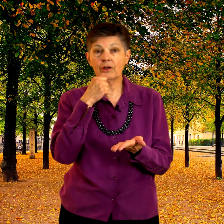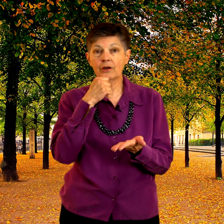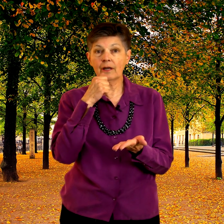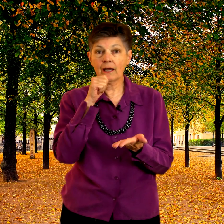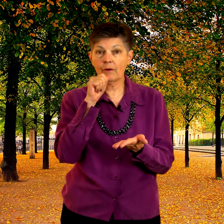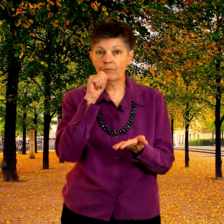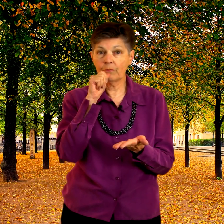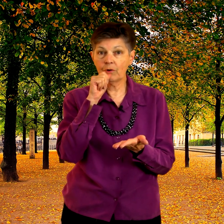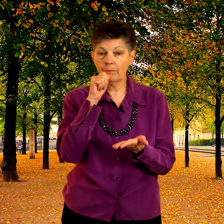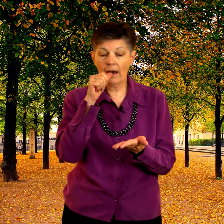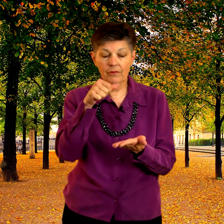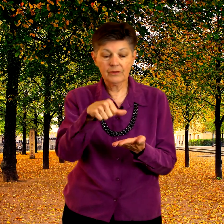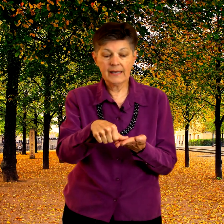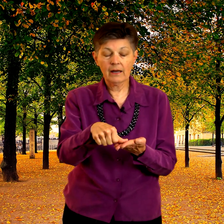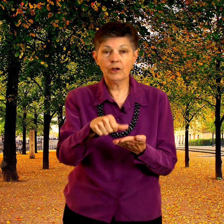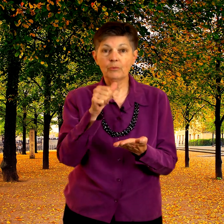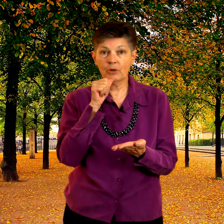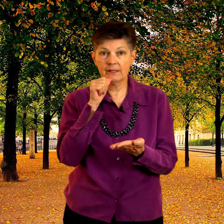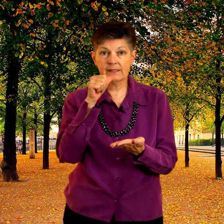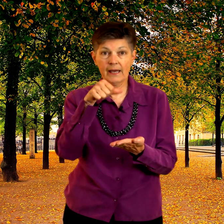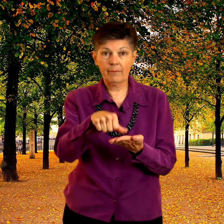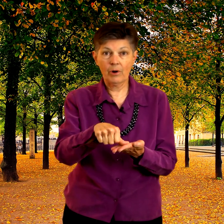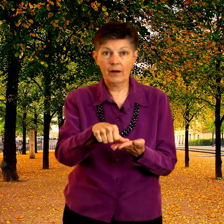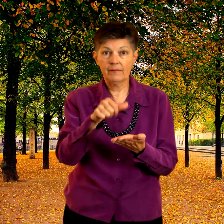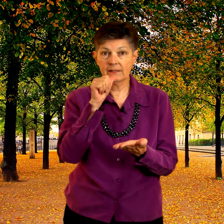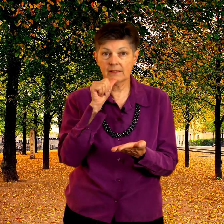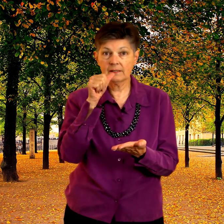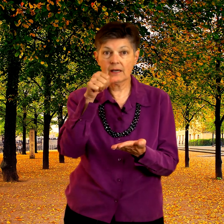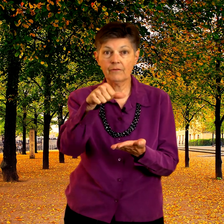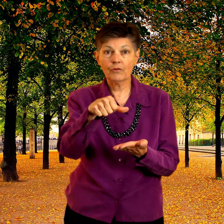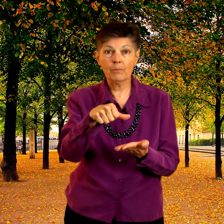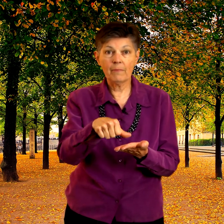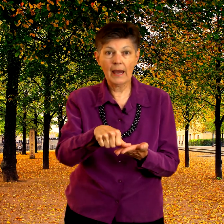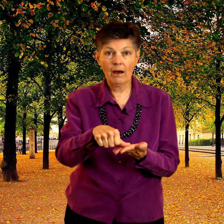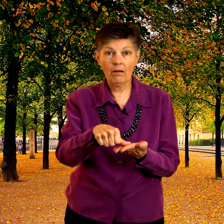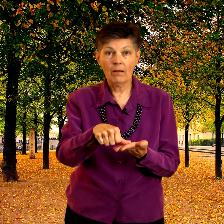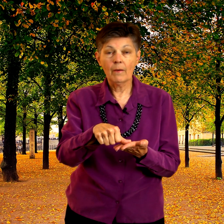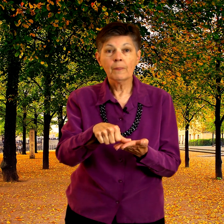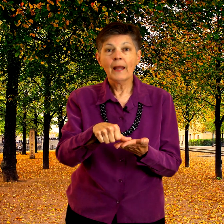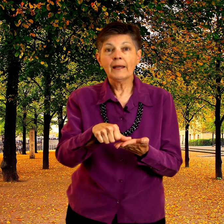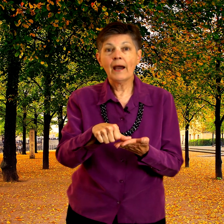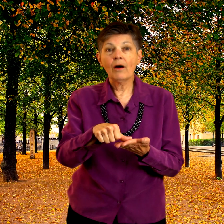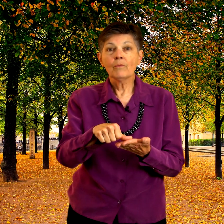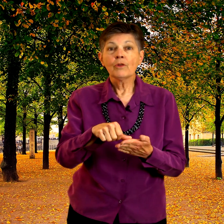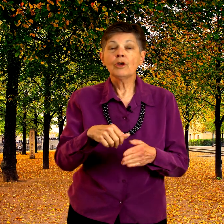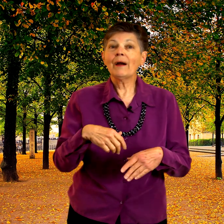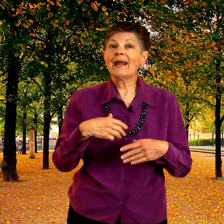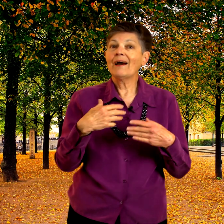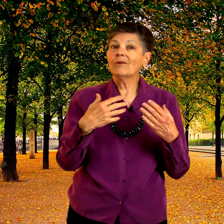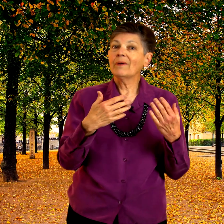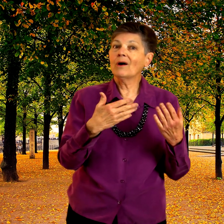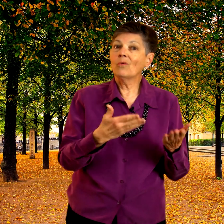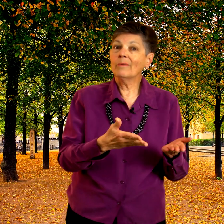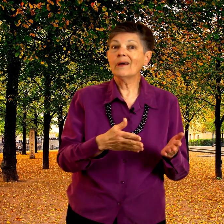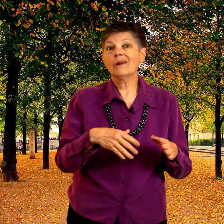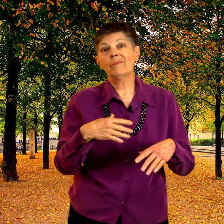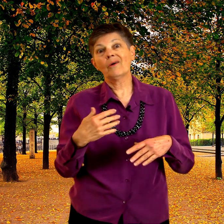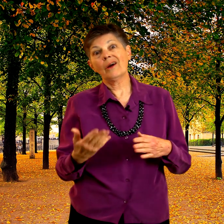and you're going to come from your mouth down like you're putting a stamp on it this is a sign for mail now you might have a mailwoman a mail